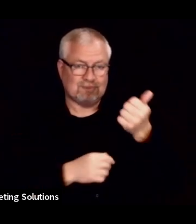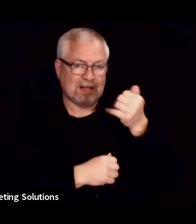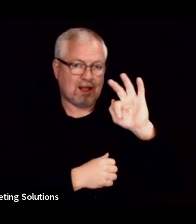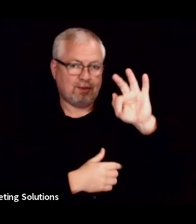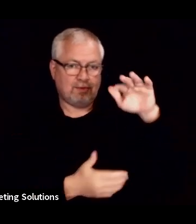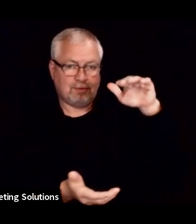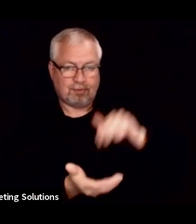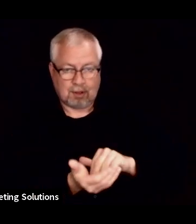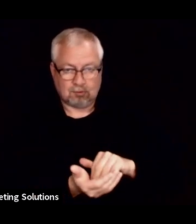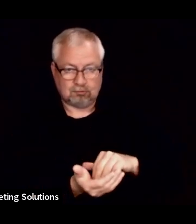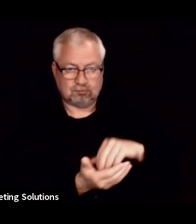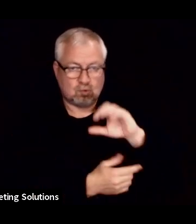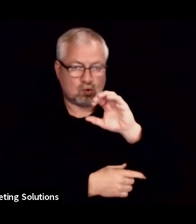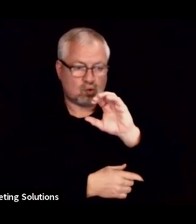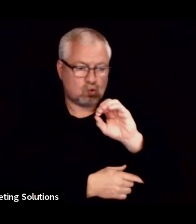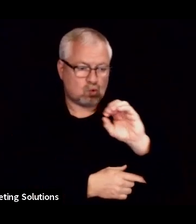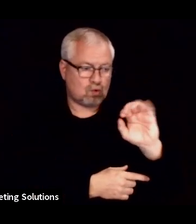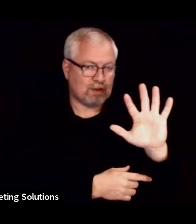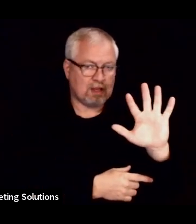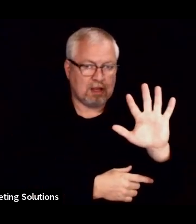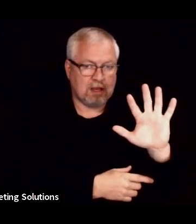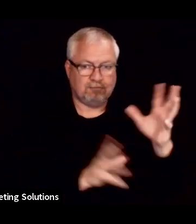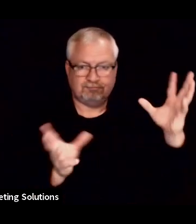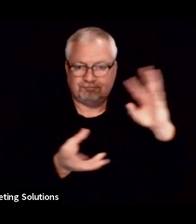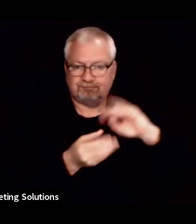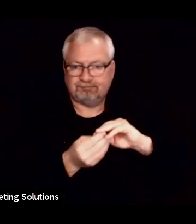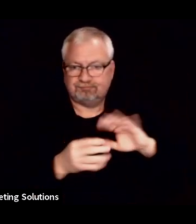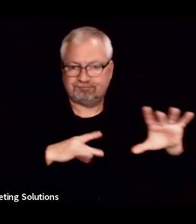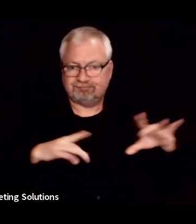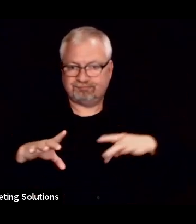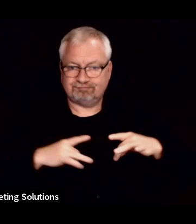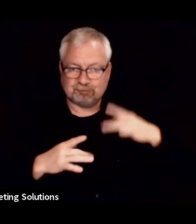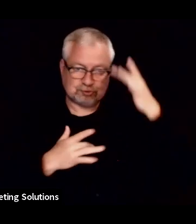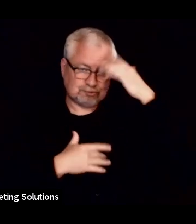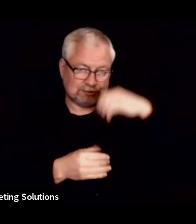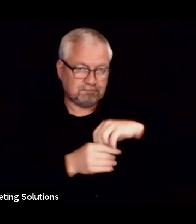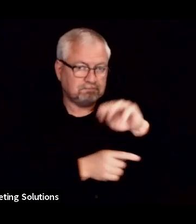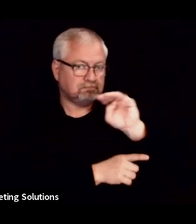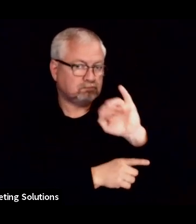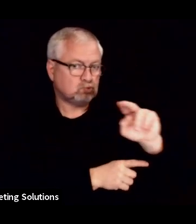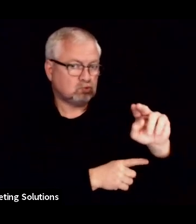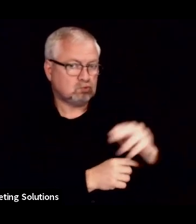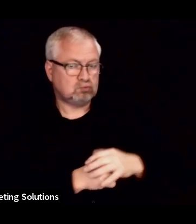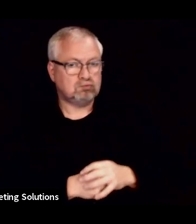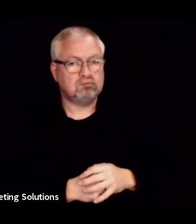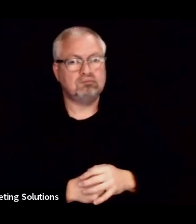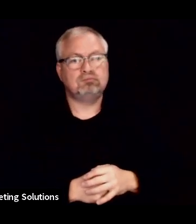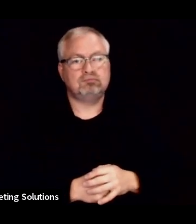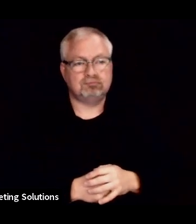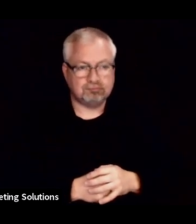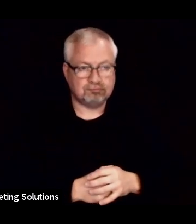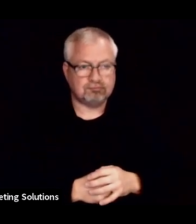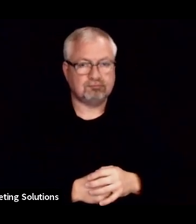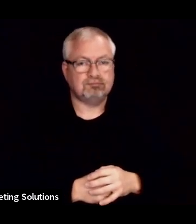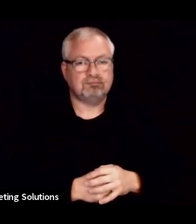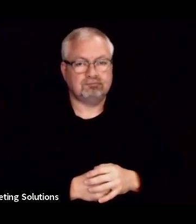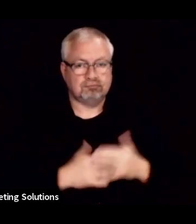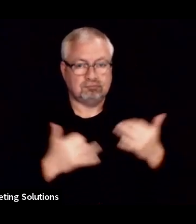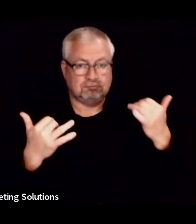19,005 total laboratory confirmed cases. So that large increase over